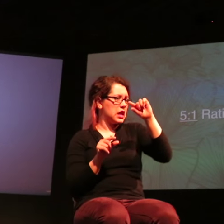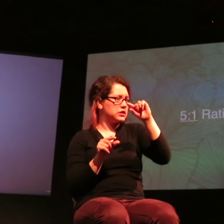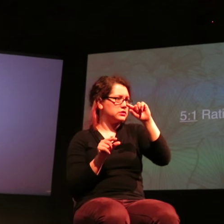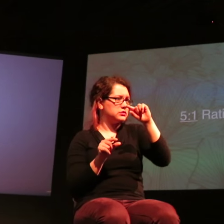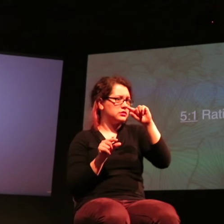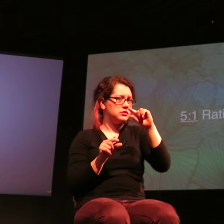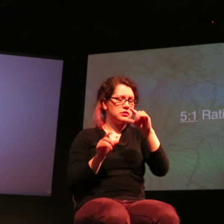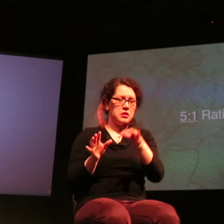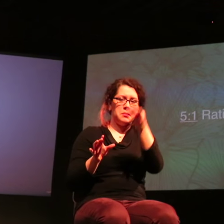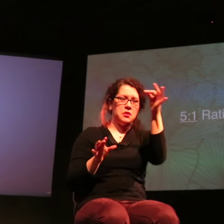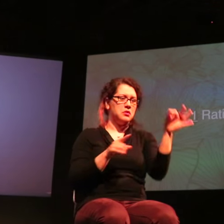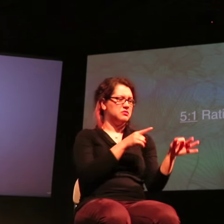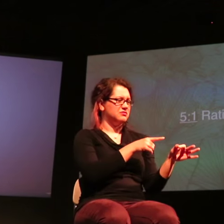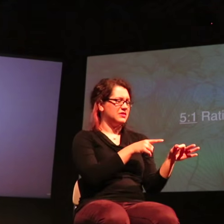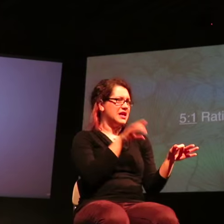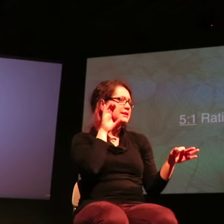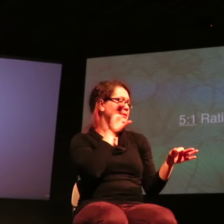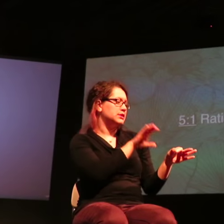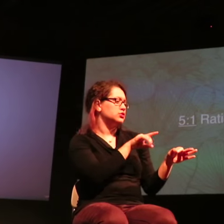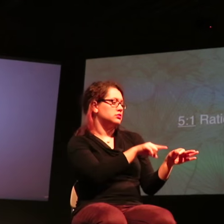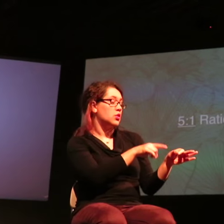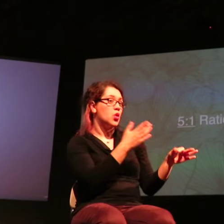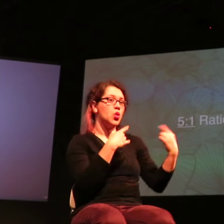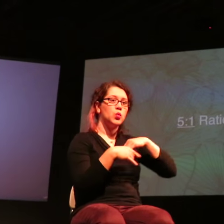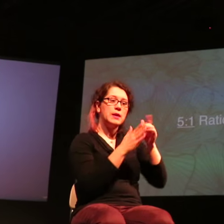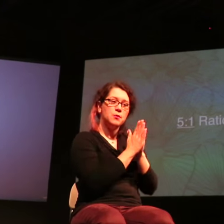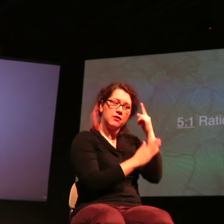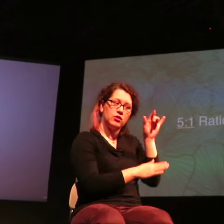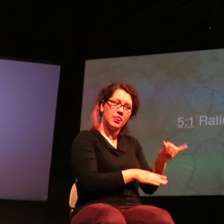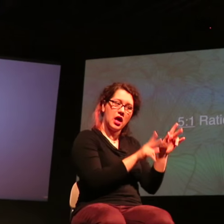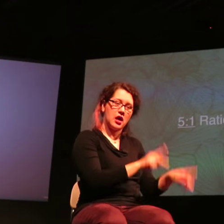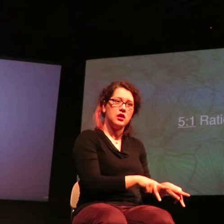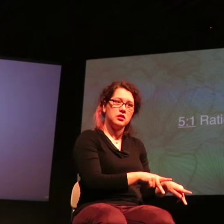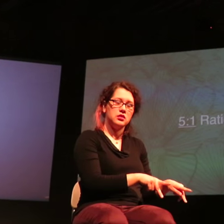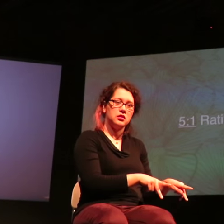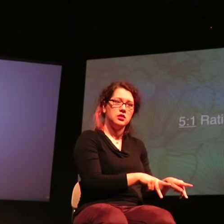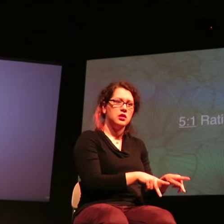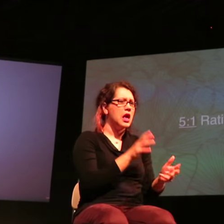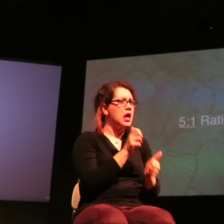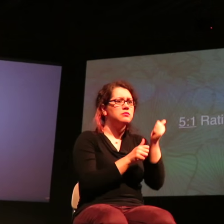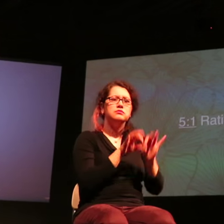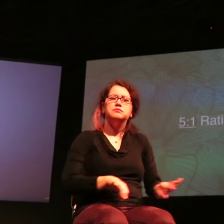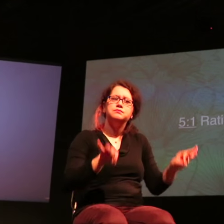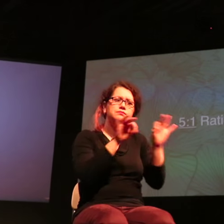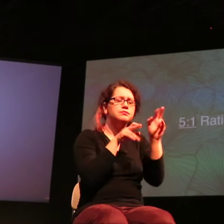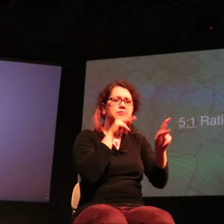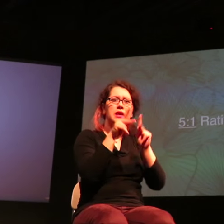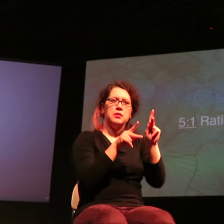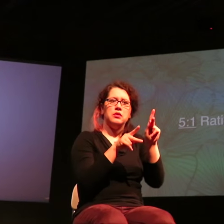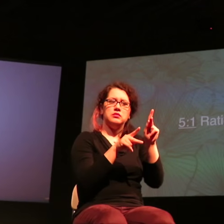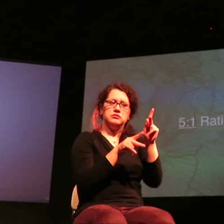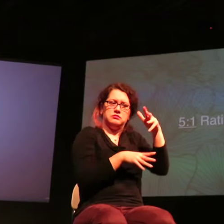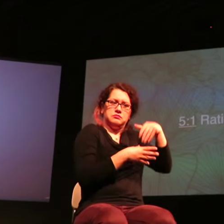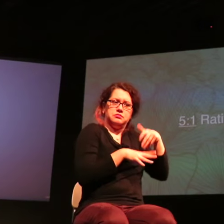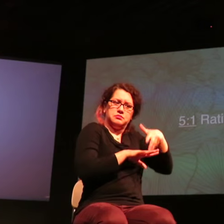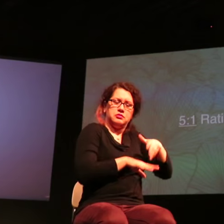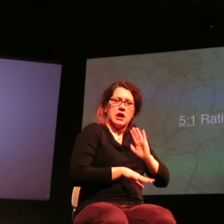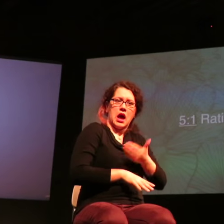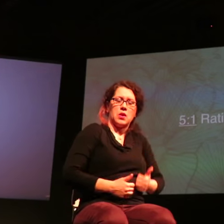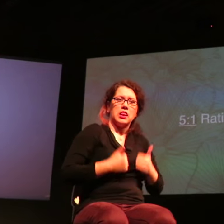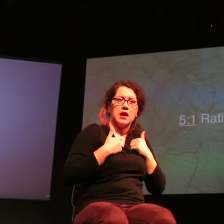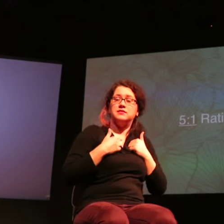for the people who are most important in our lives, the most significant people in our lives. So this is Sam. This